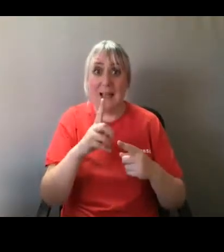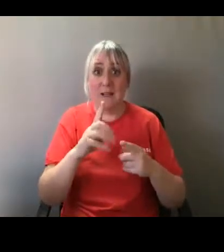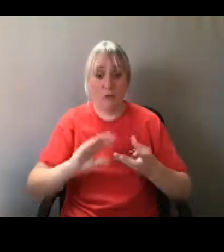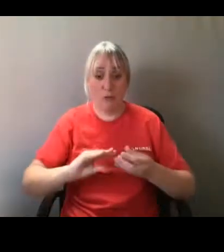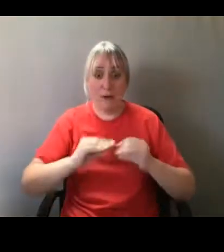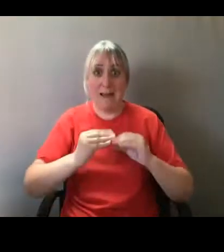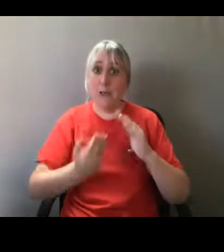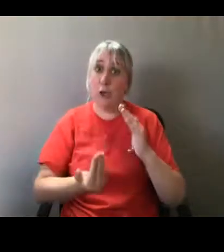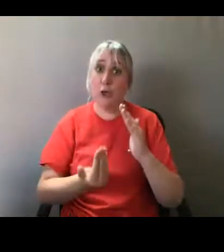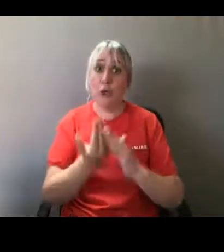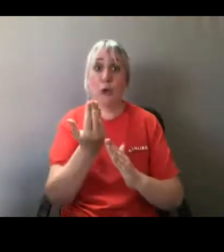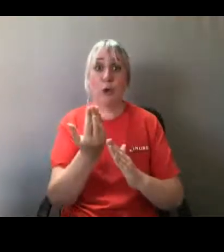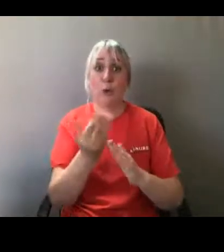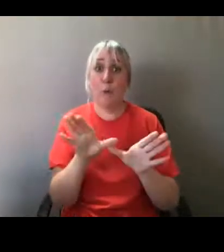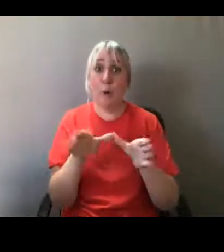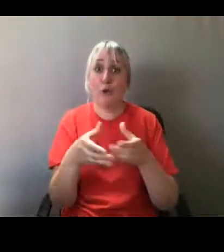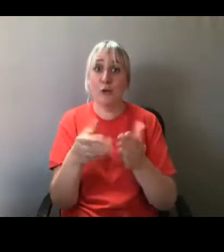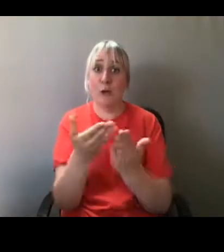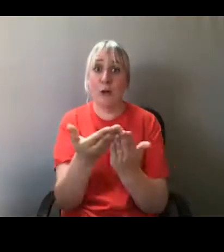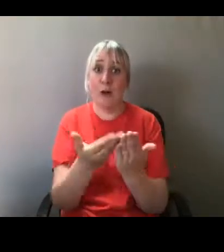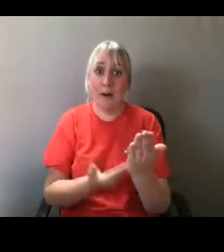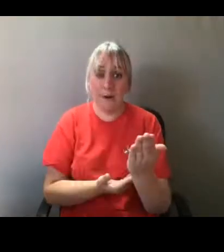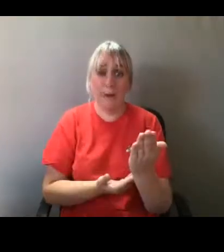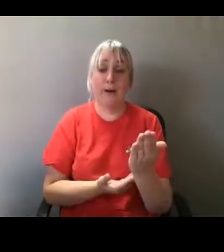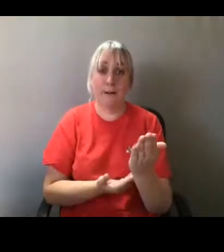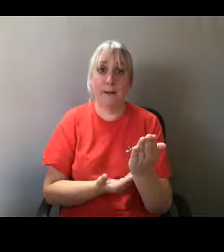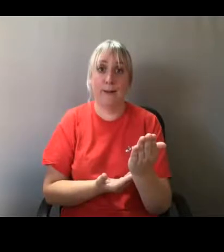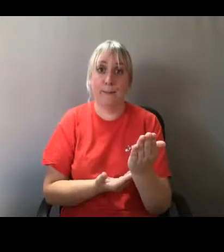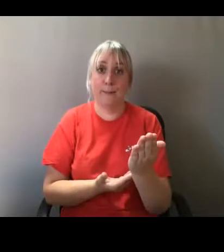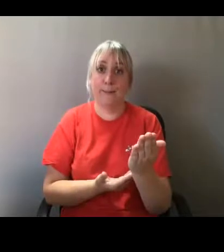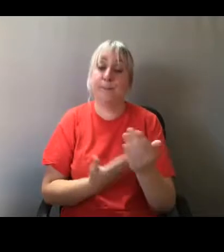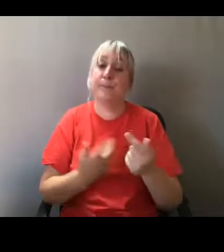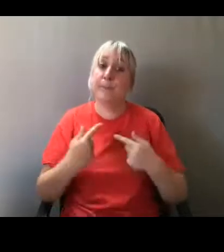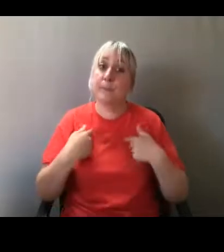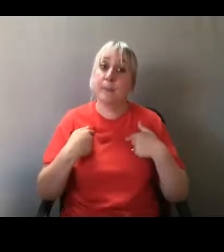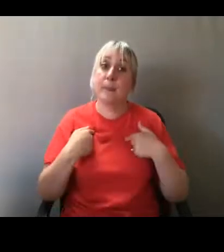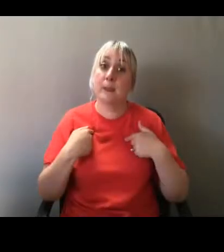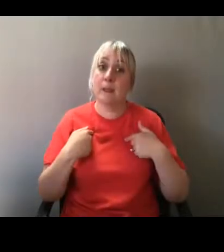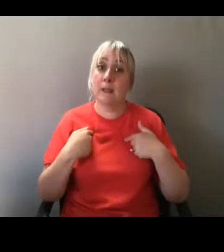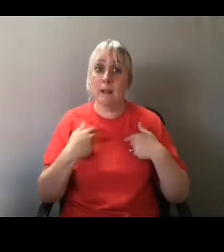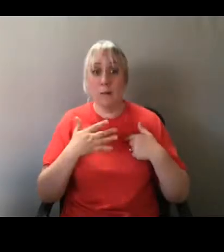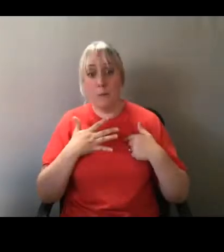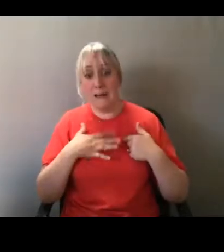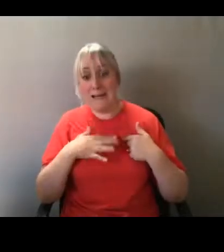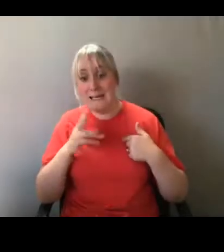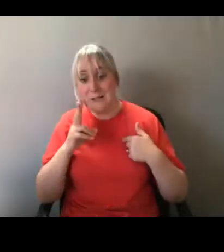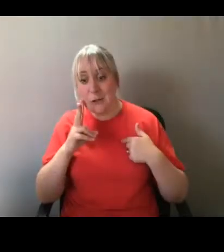new one. That we're looking at a new set of